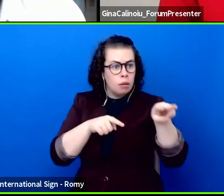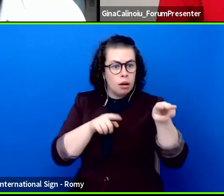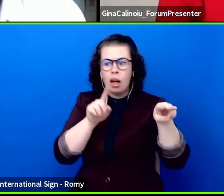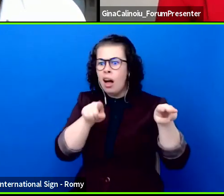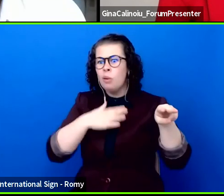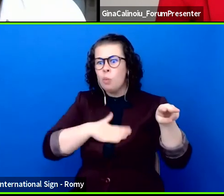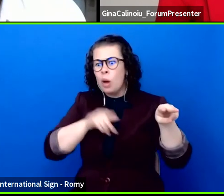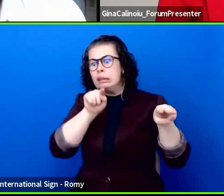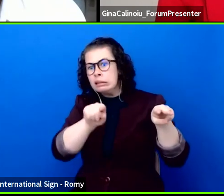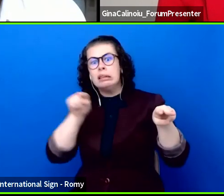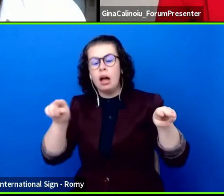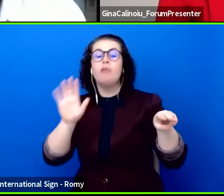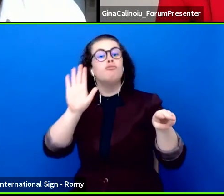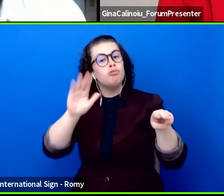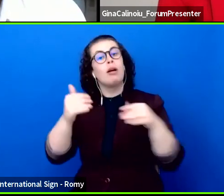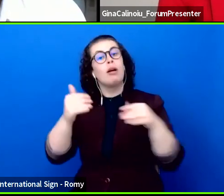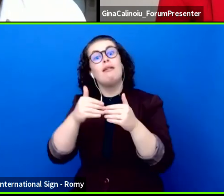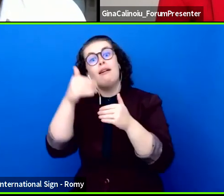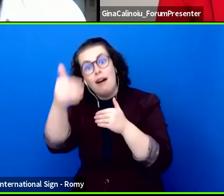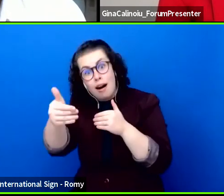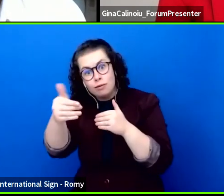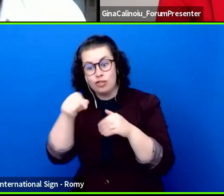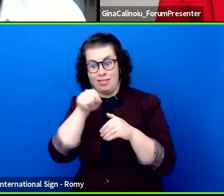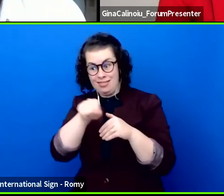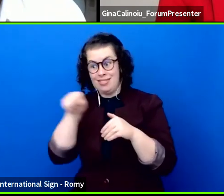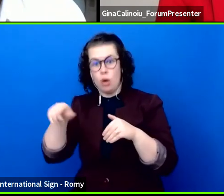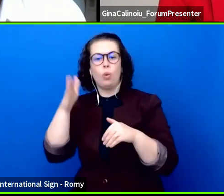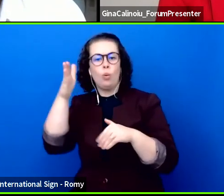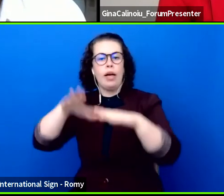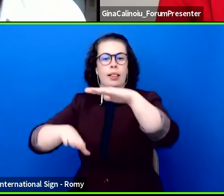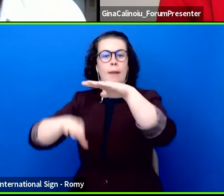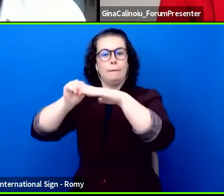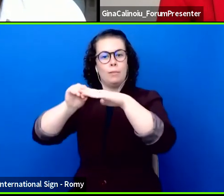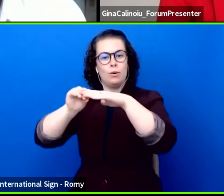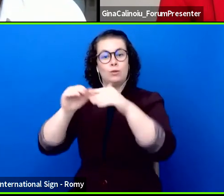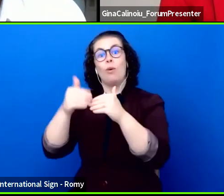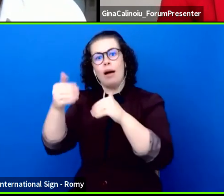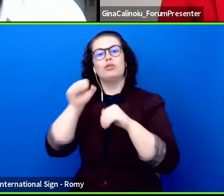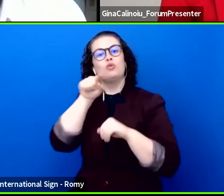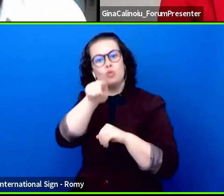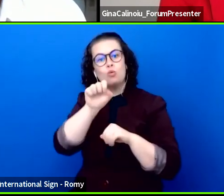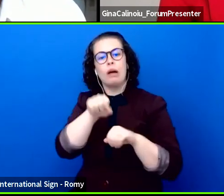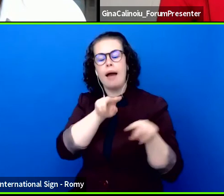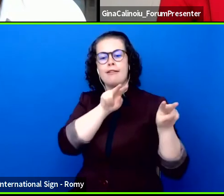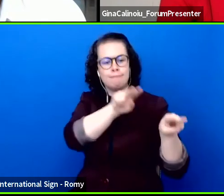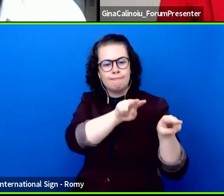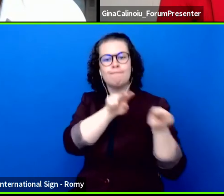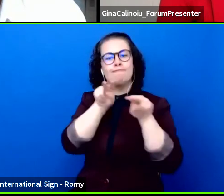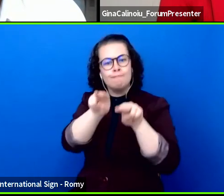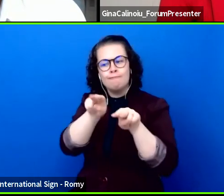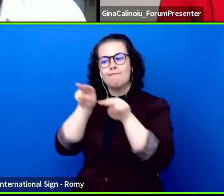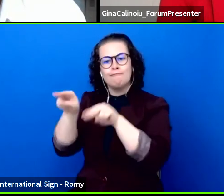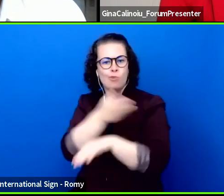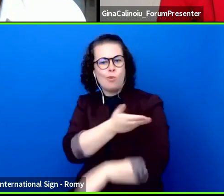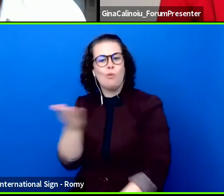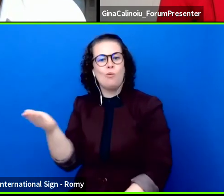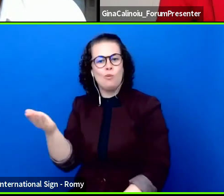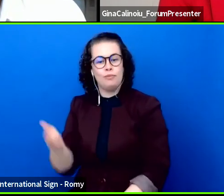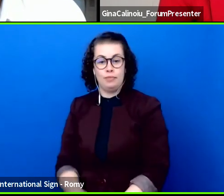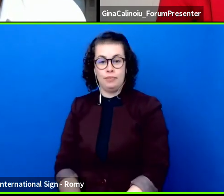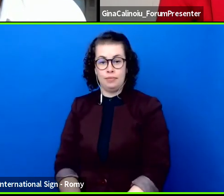will have the possibility to catch up on their content. We will also, as already